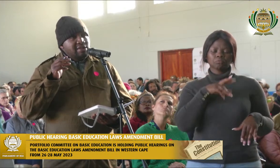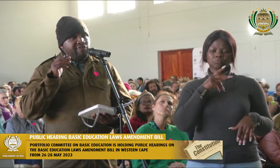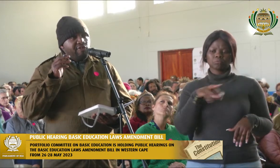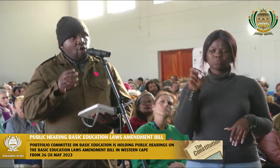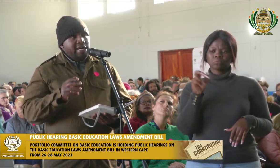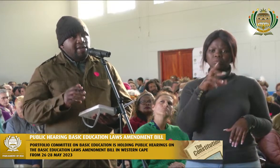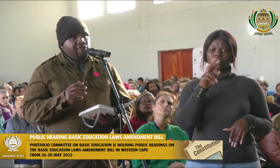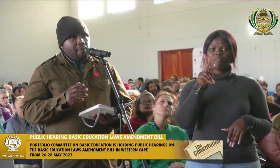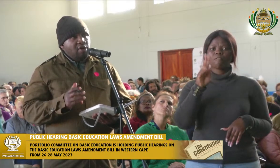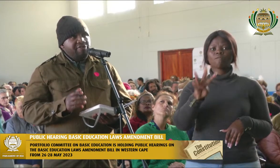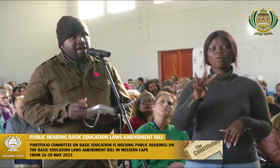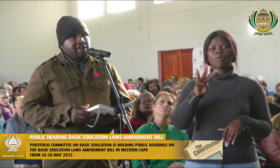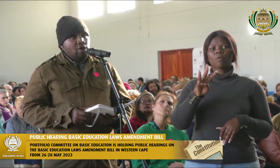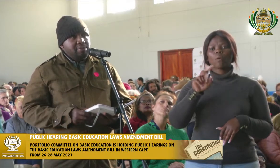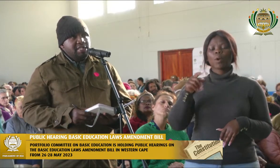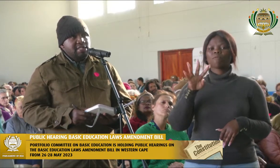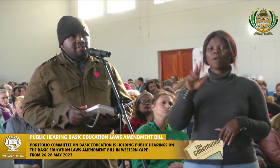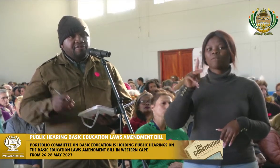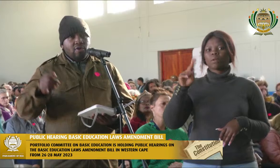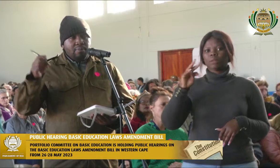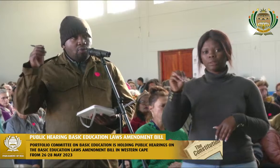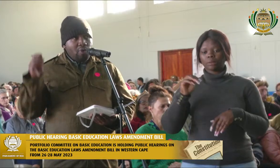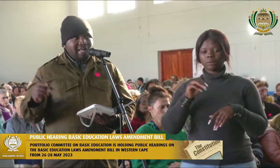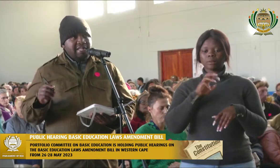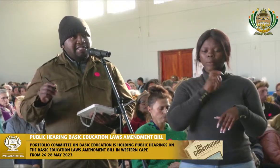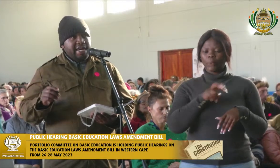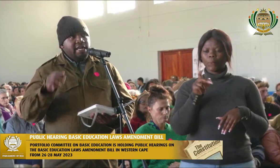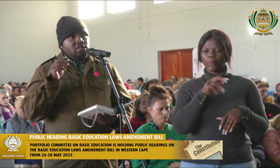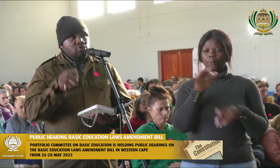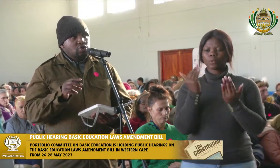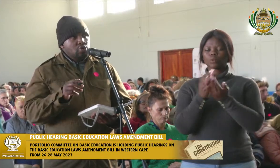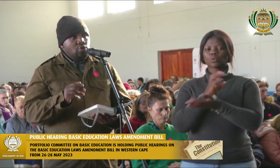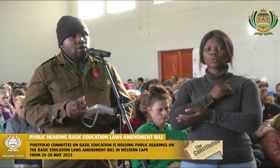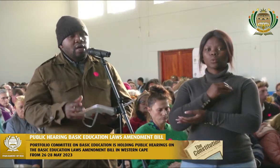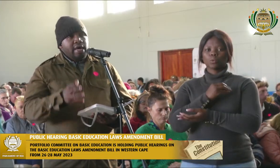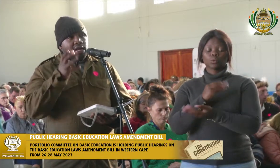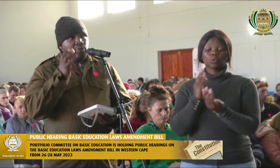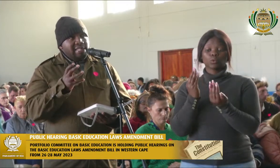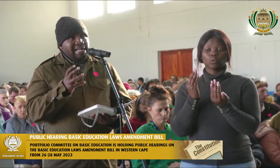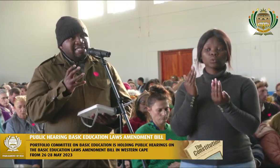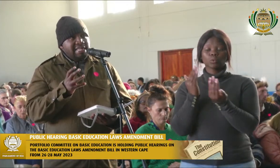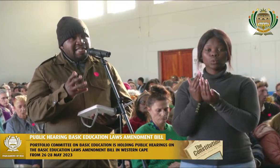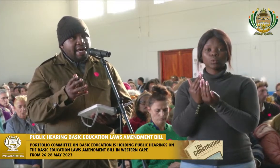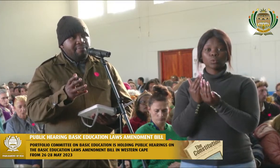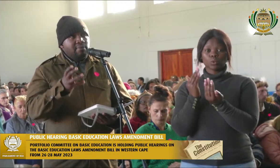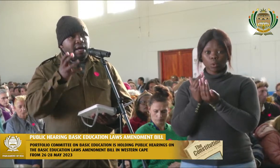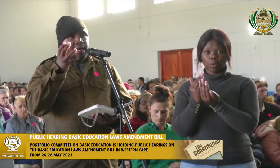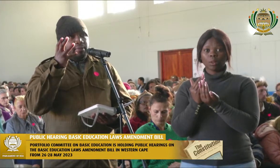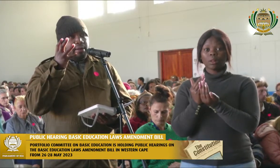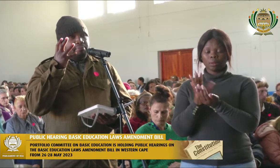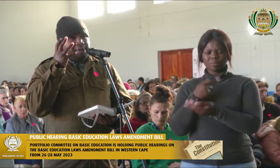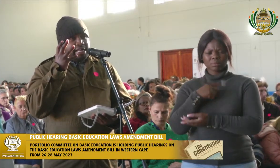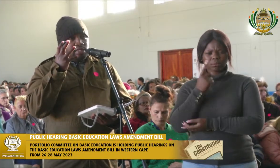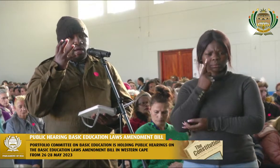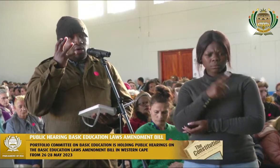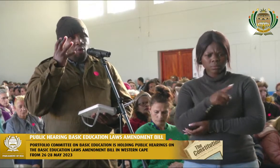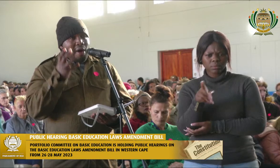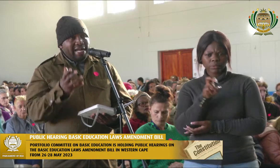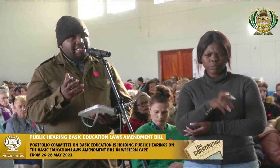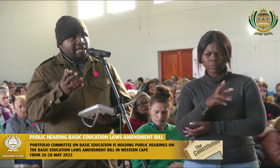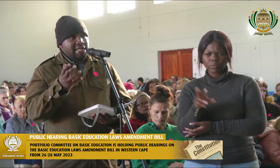at least 4.5 kilometers from where they stay into school, and witnessing them